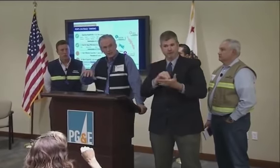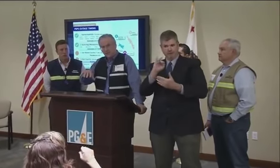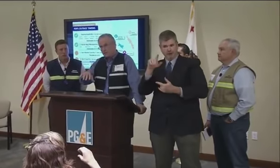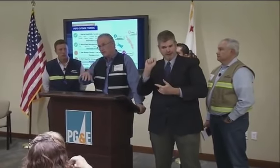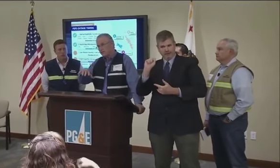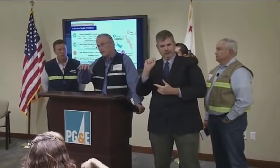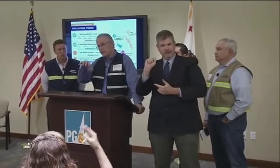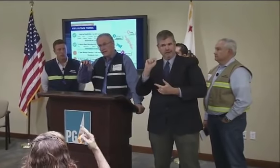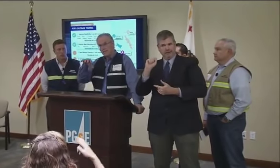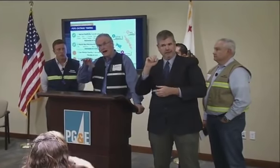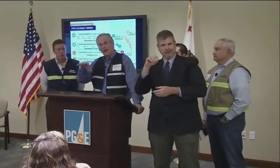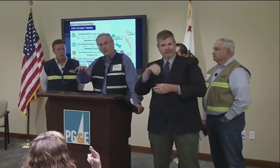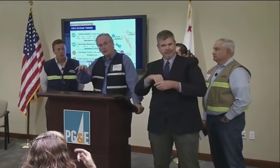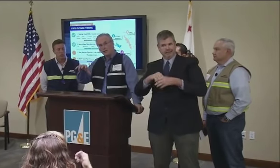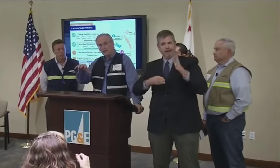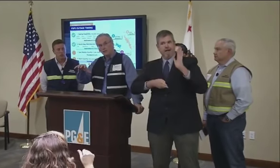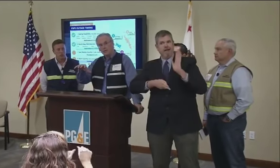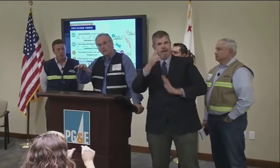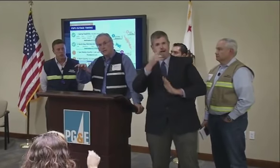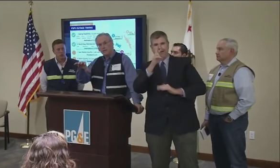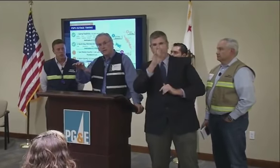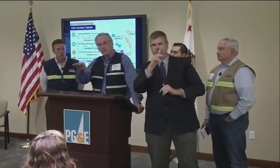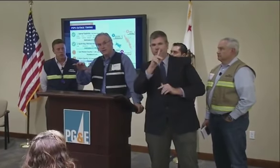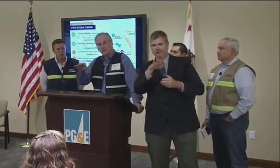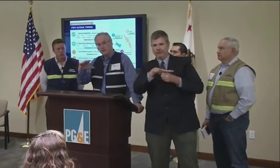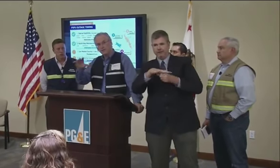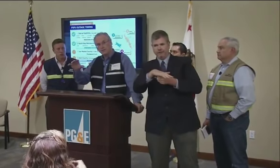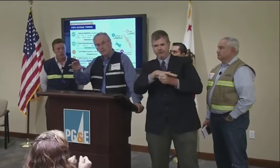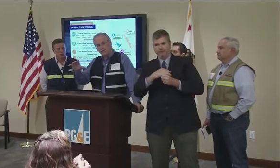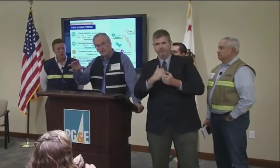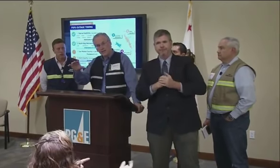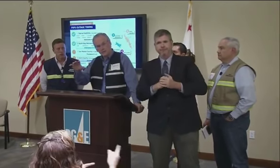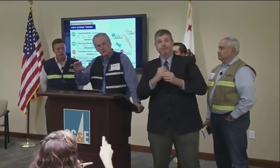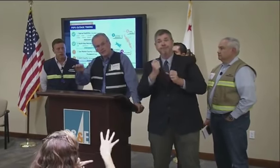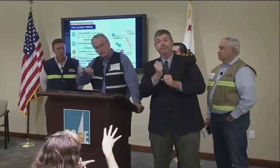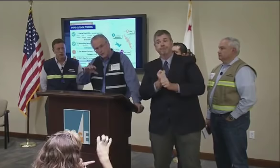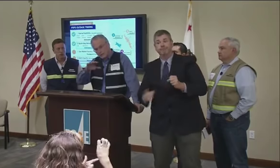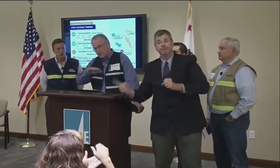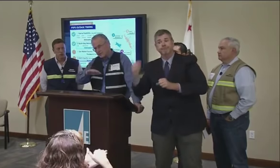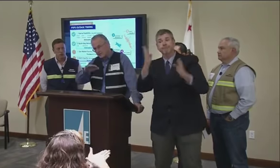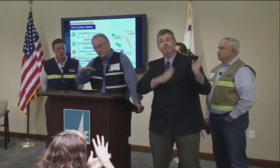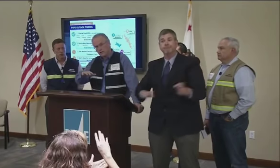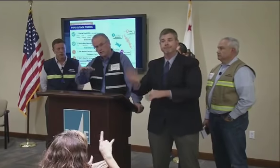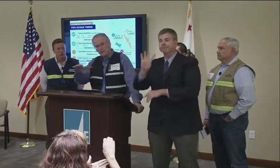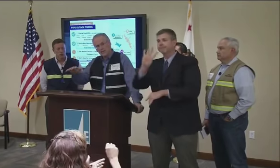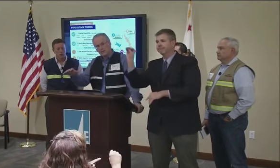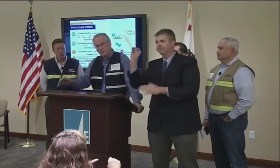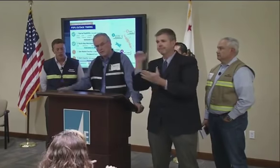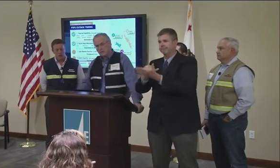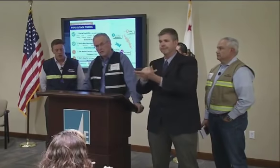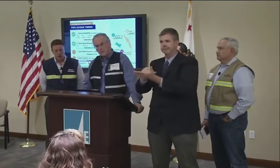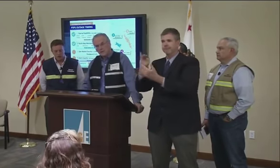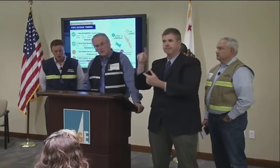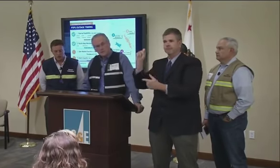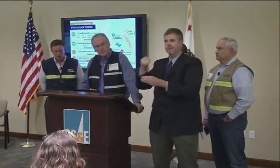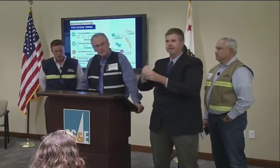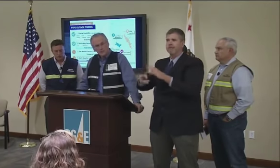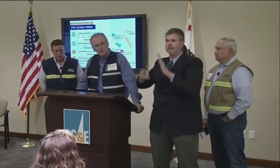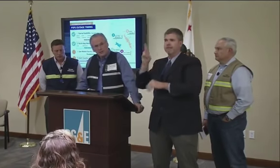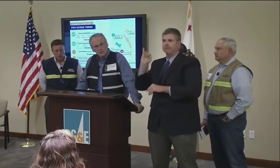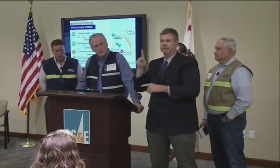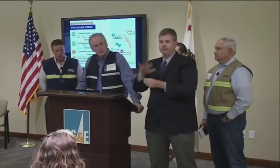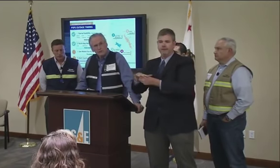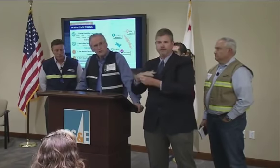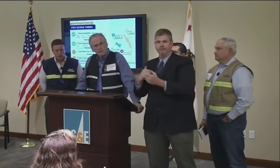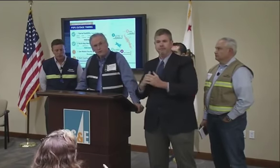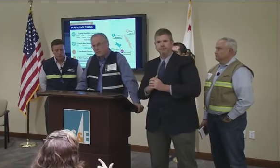areas. So it's just not a mile covered equals 1% reduction, right? We're doing this in an orderly fashion. But the system